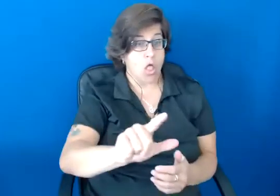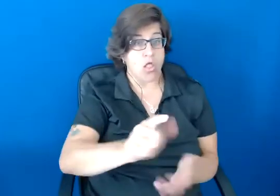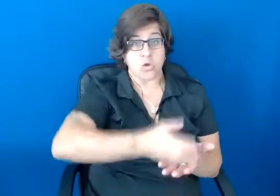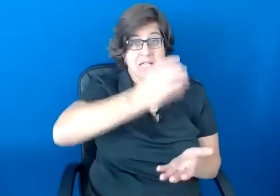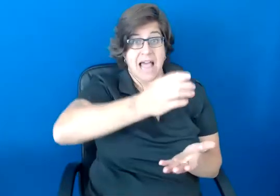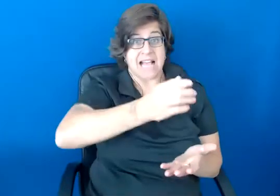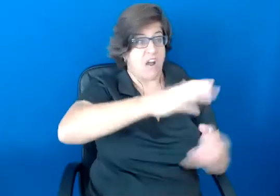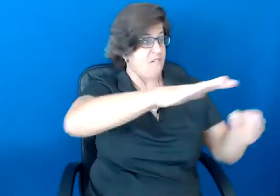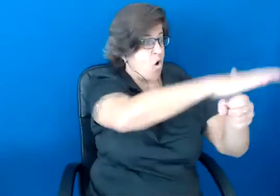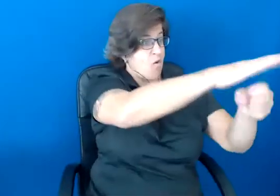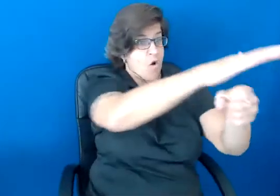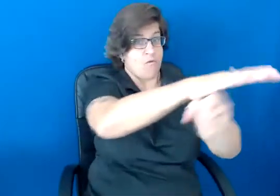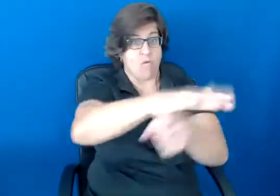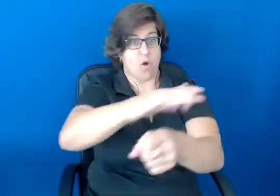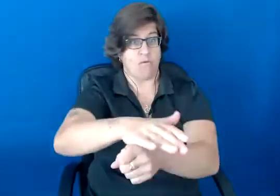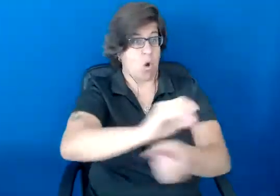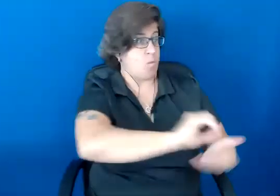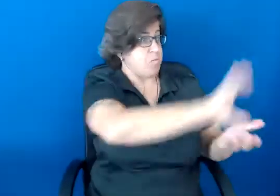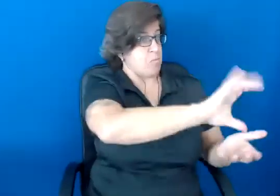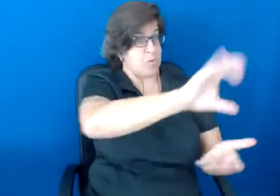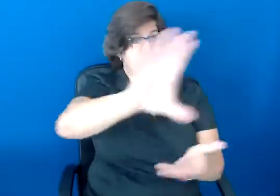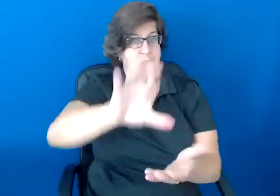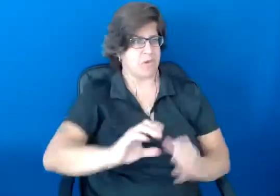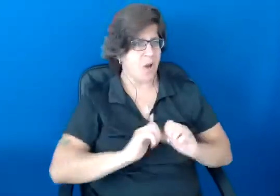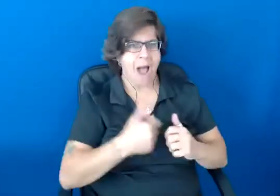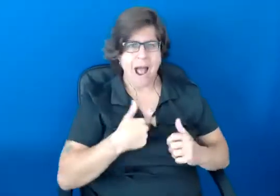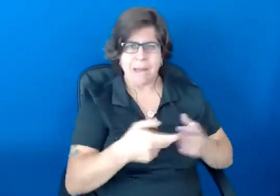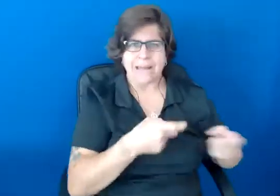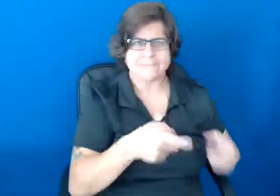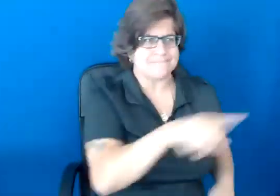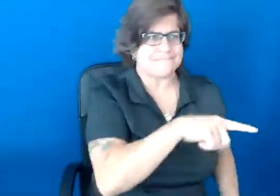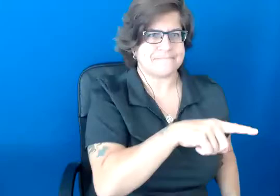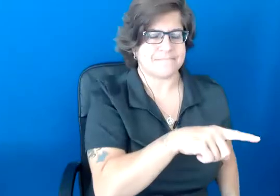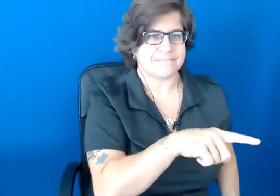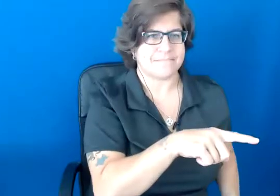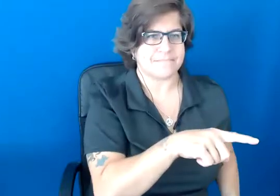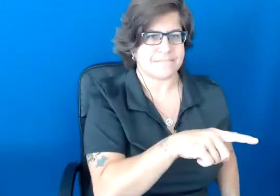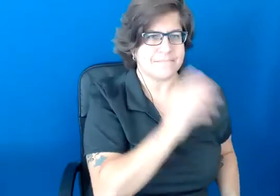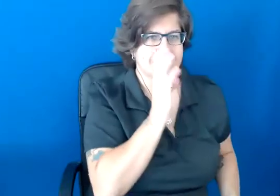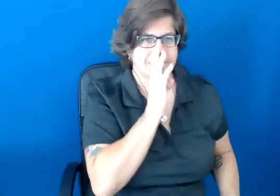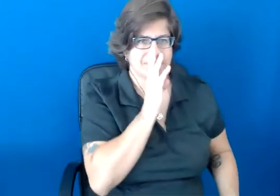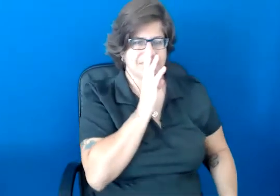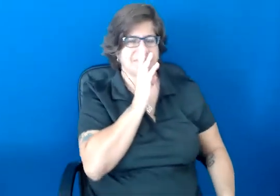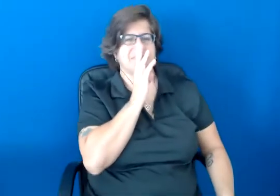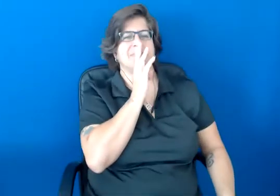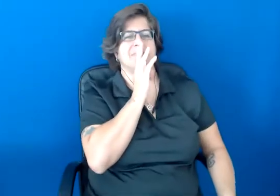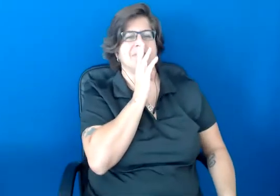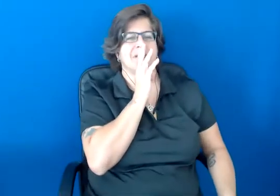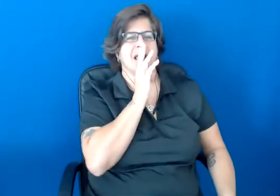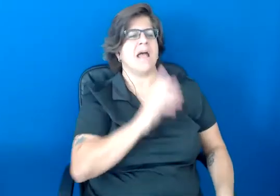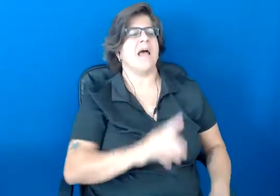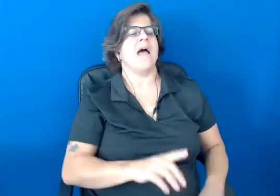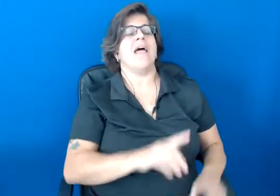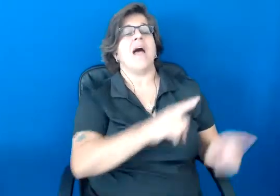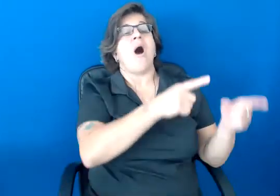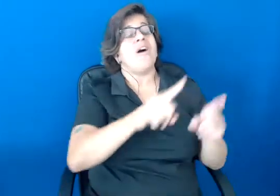full. And now how am I going to do that? Well, behind those drinks is a pitcher